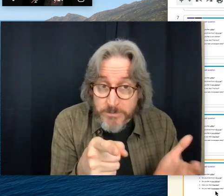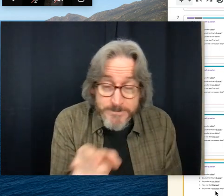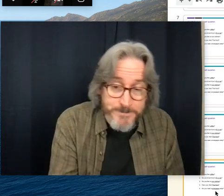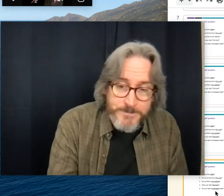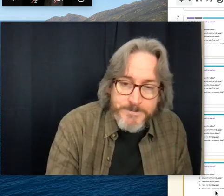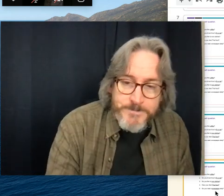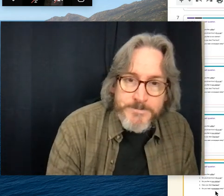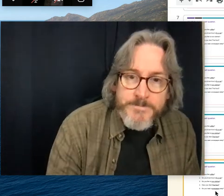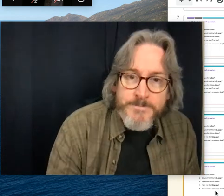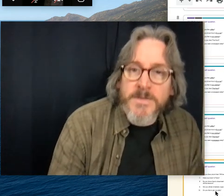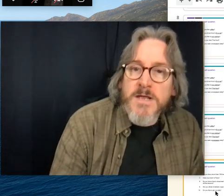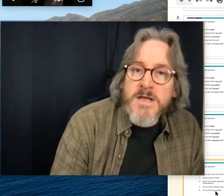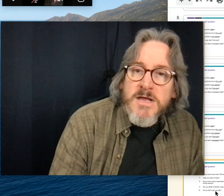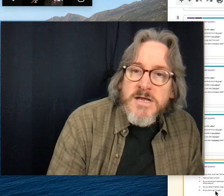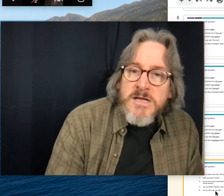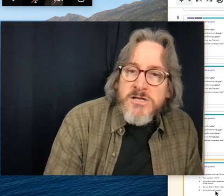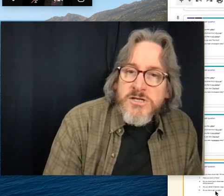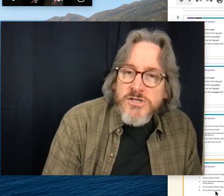question mark.